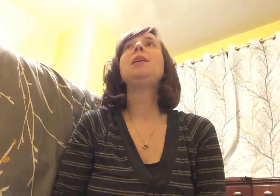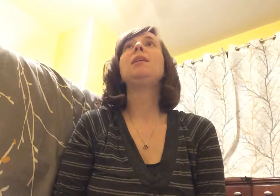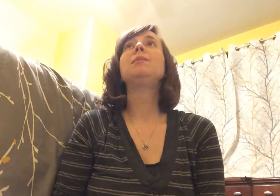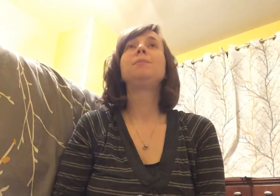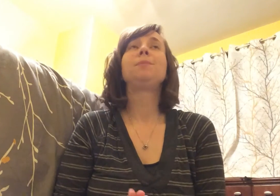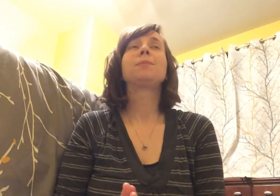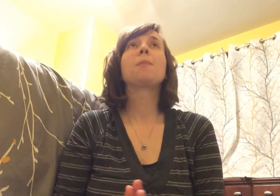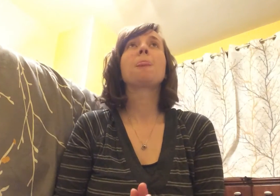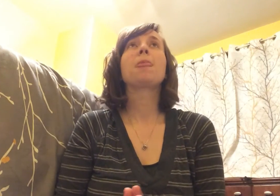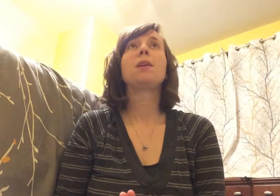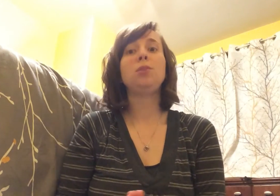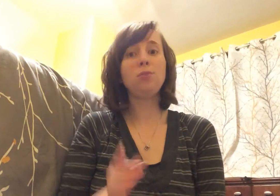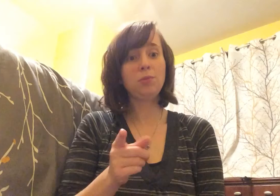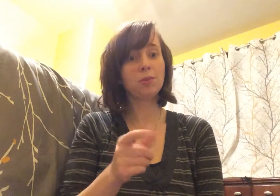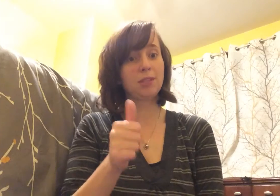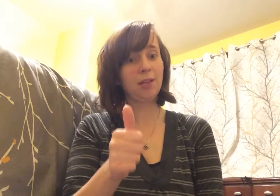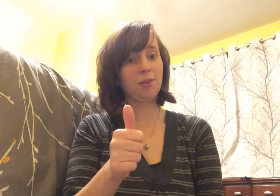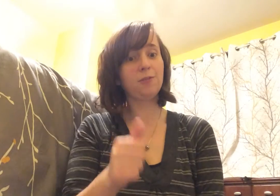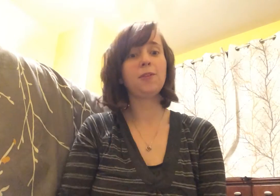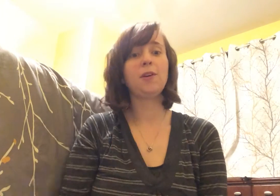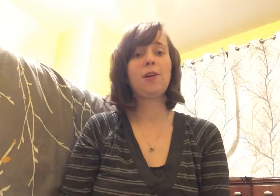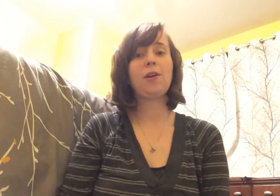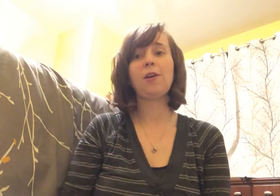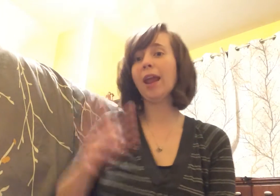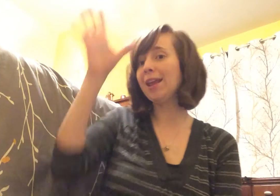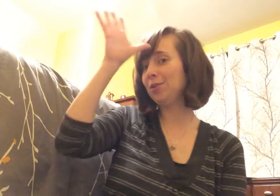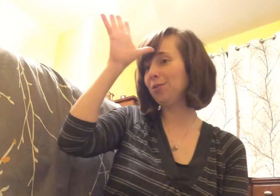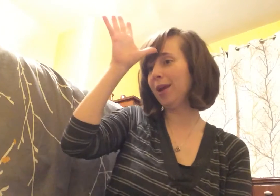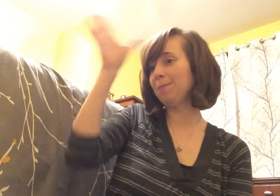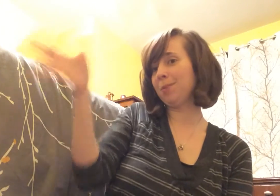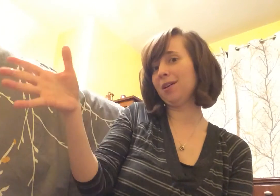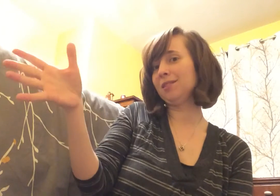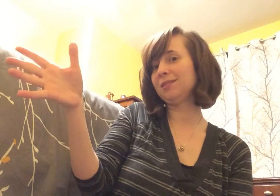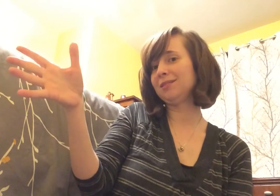Maybe you yourself are a grandpa.